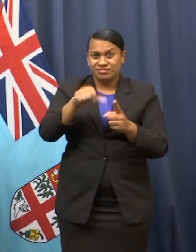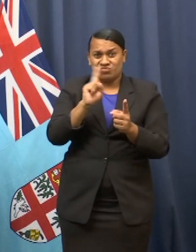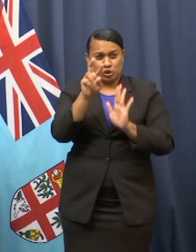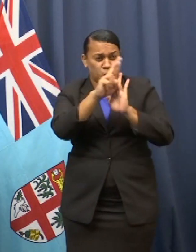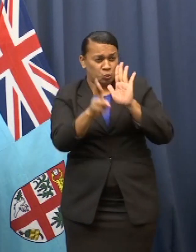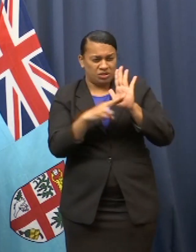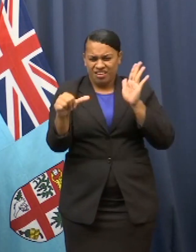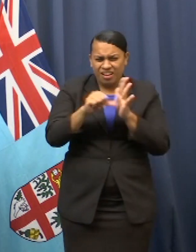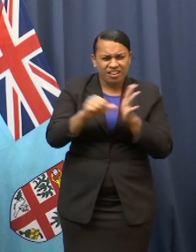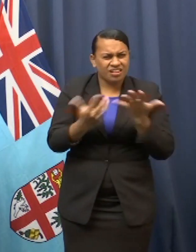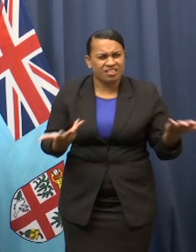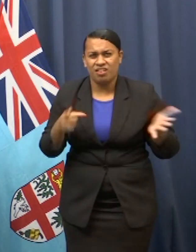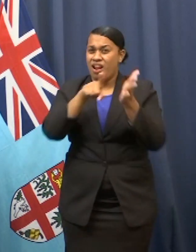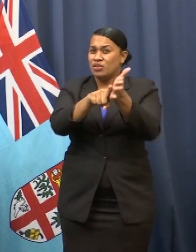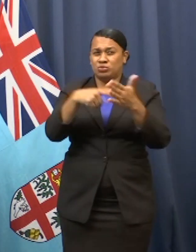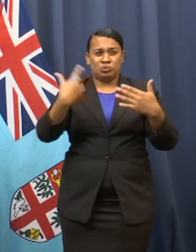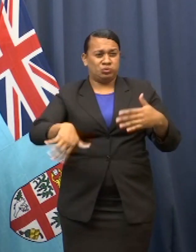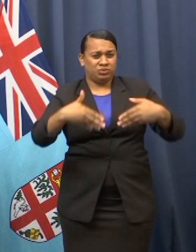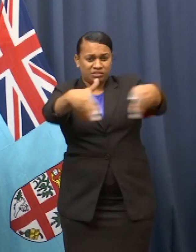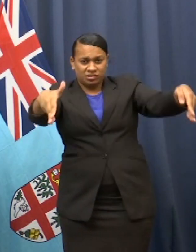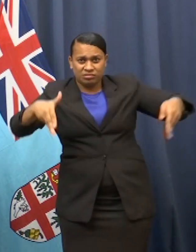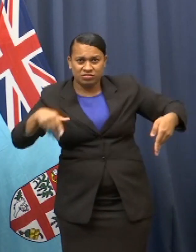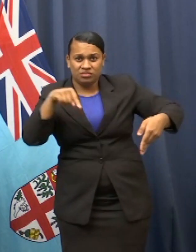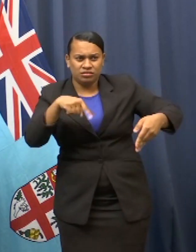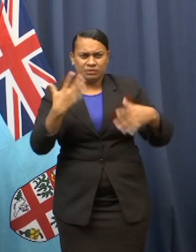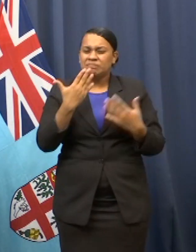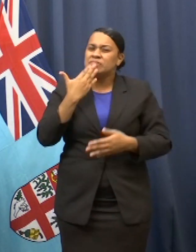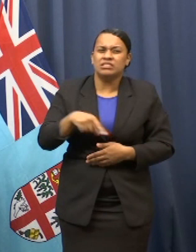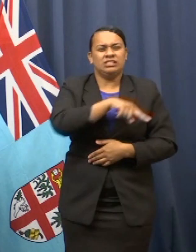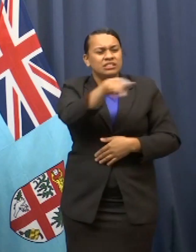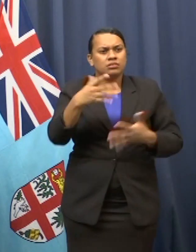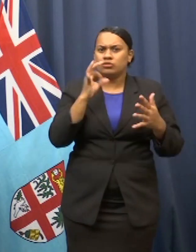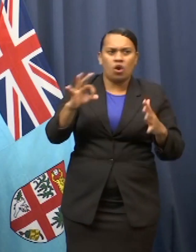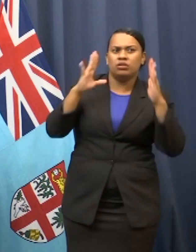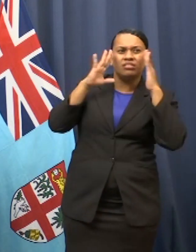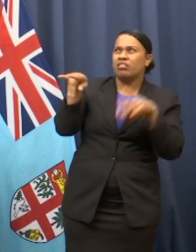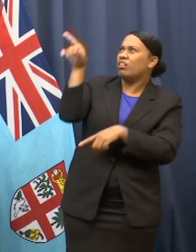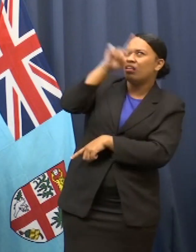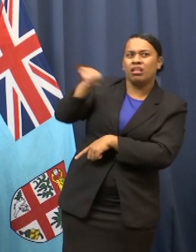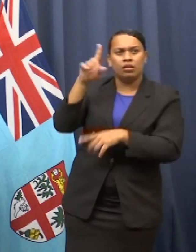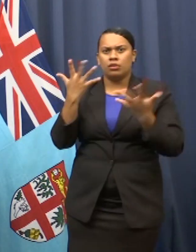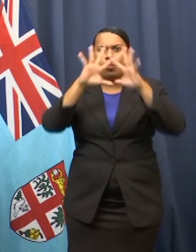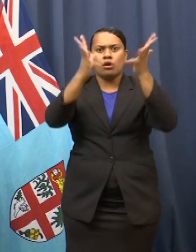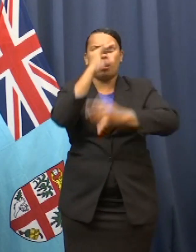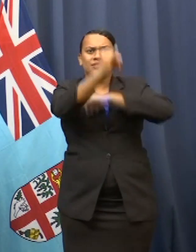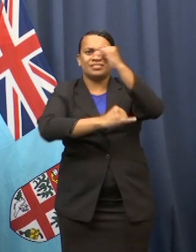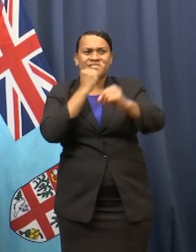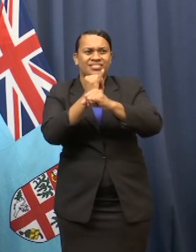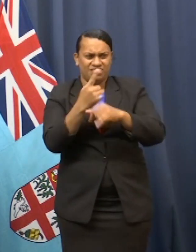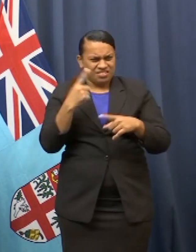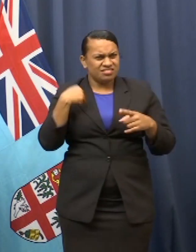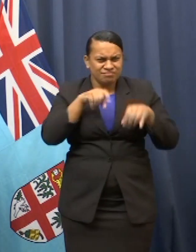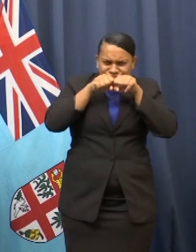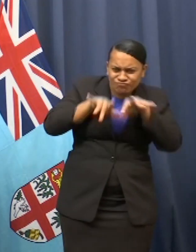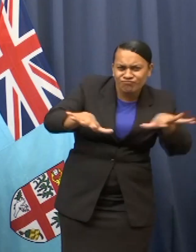paying attention to what's being enforced around the world in places where the spread of COVID-19 has gotten out of